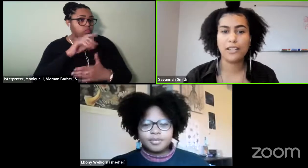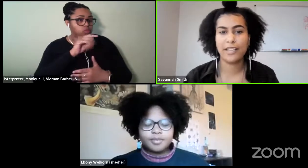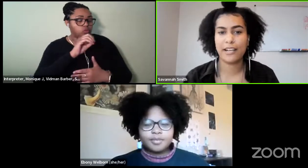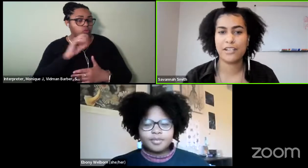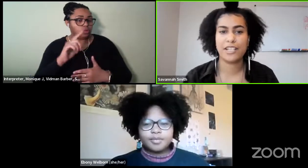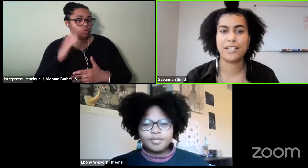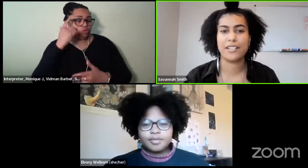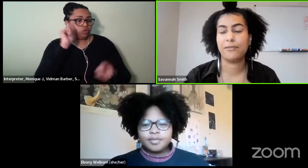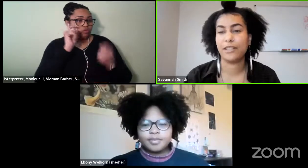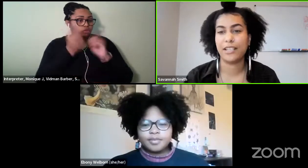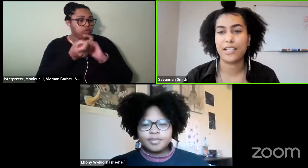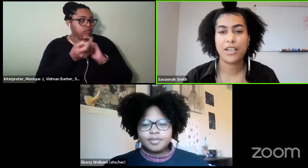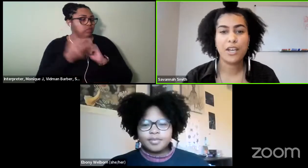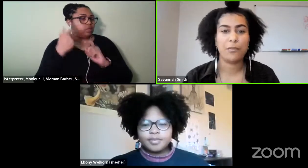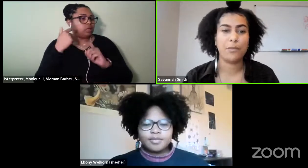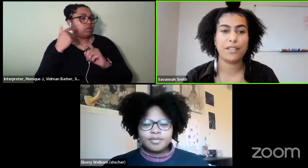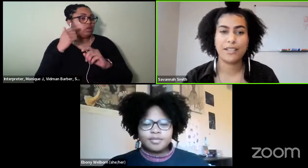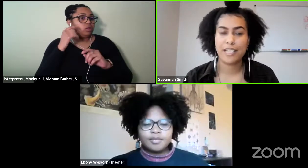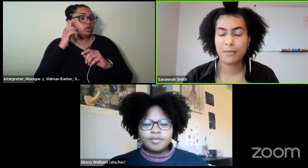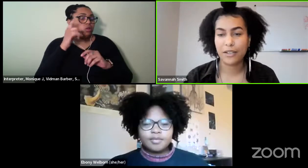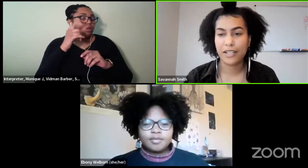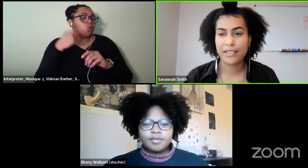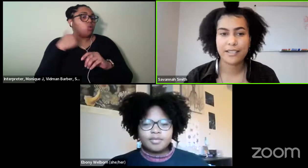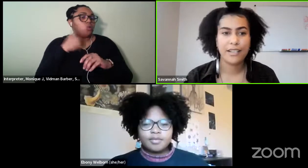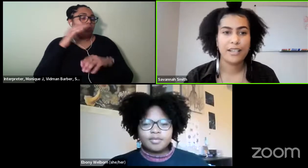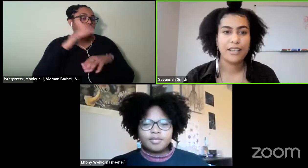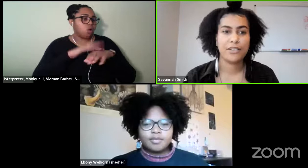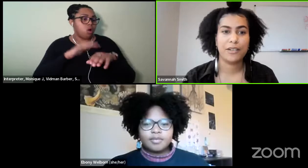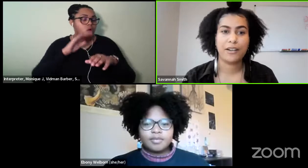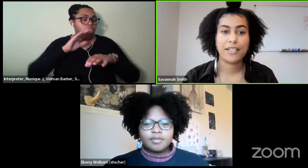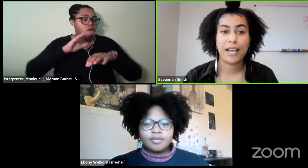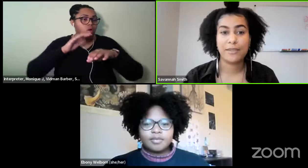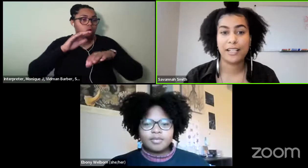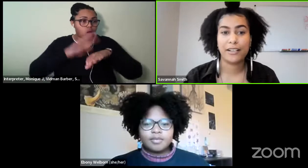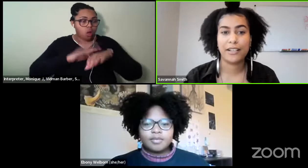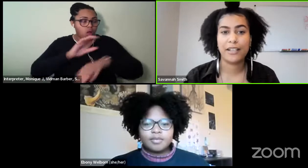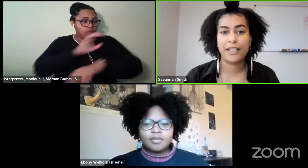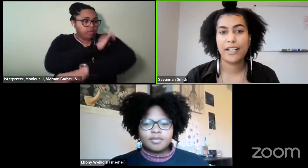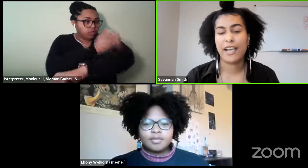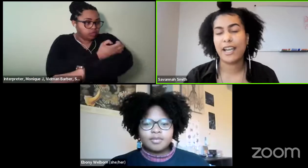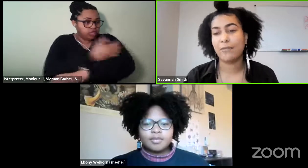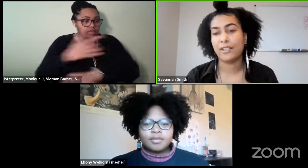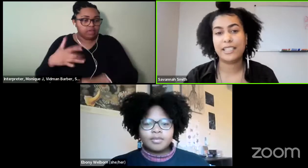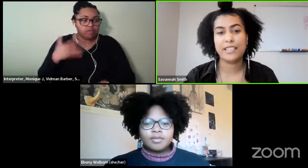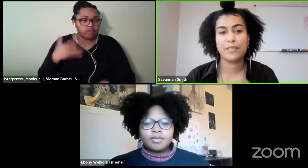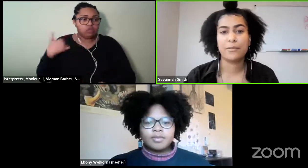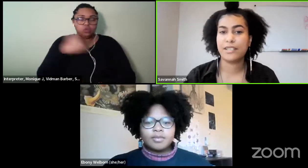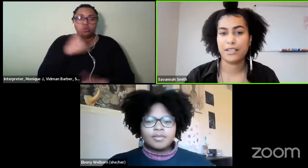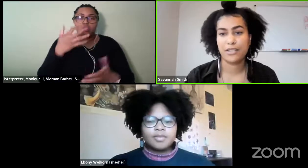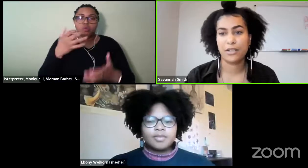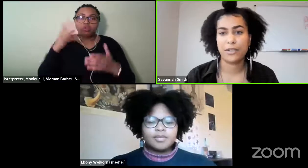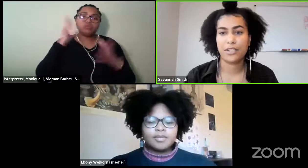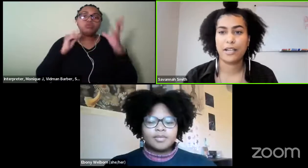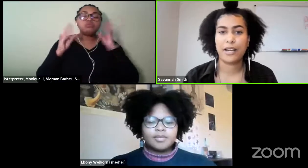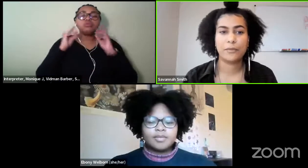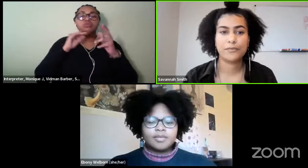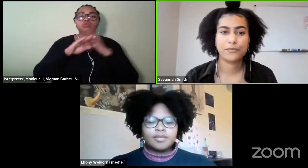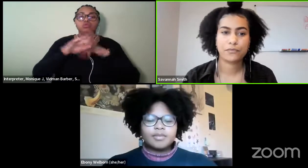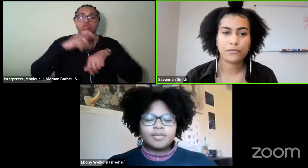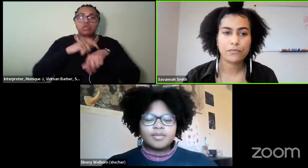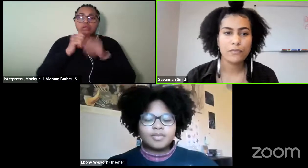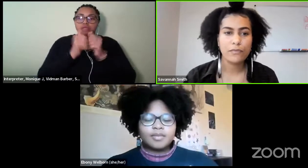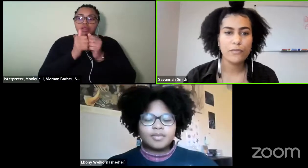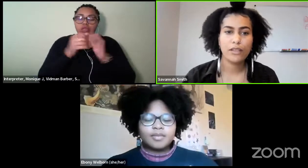going to call in the energies and feelings we want to experience during our time together and release what doesn't serve us right